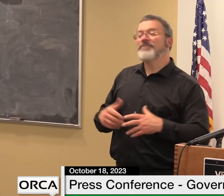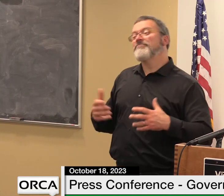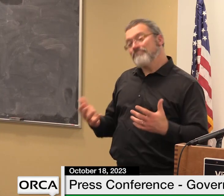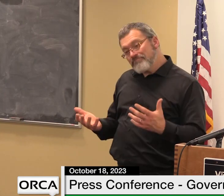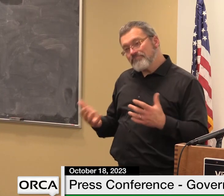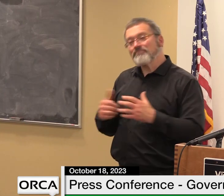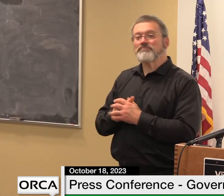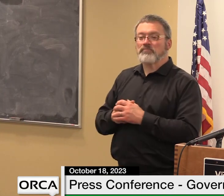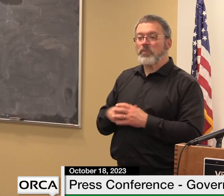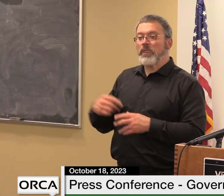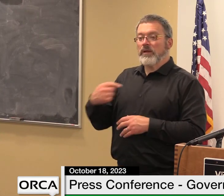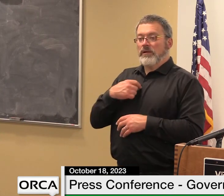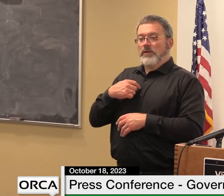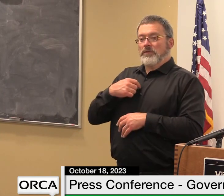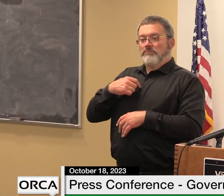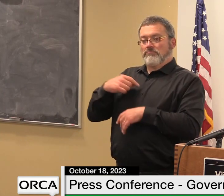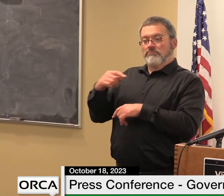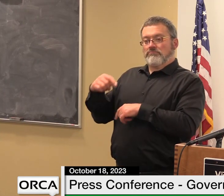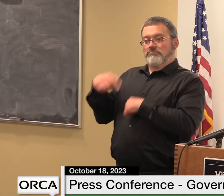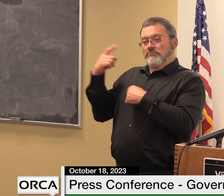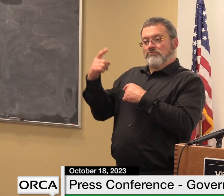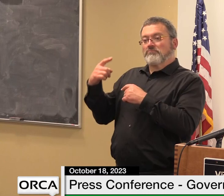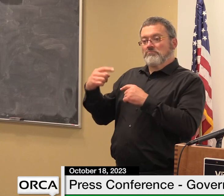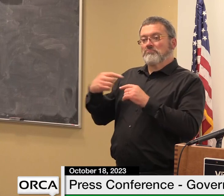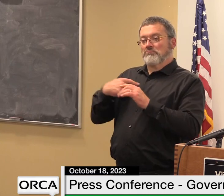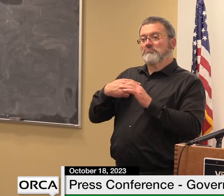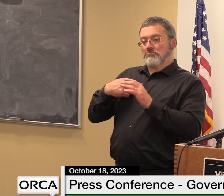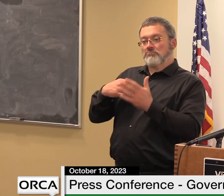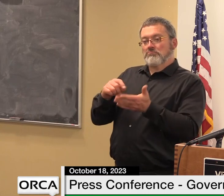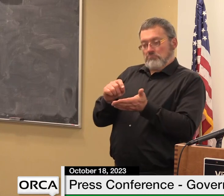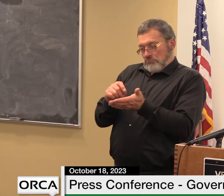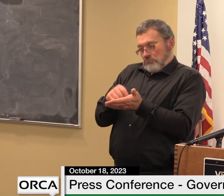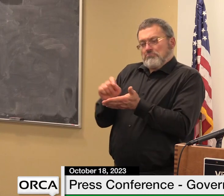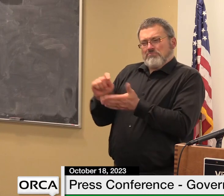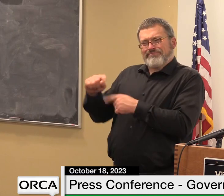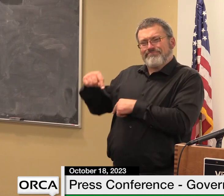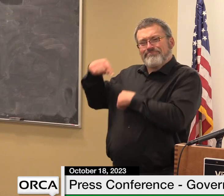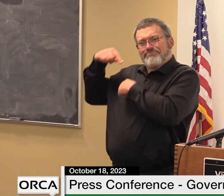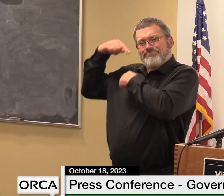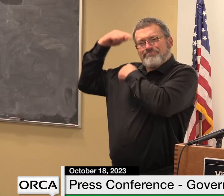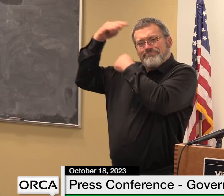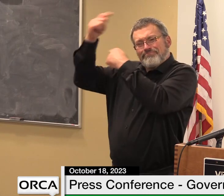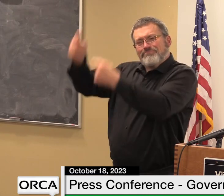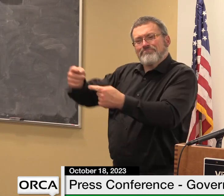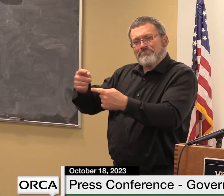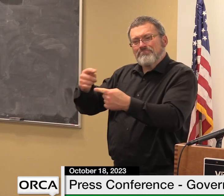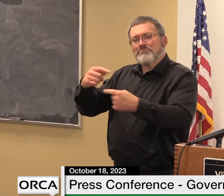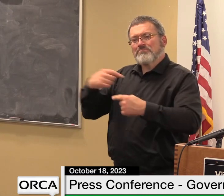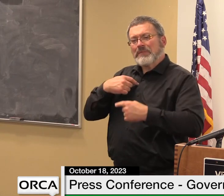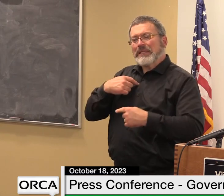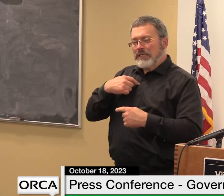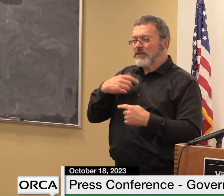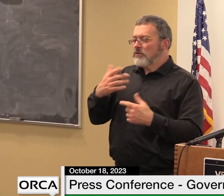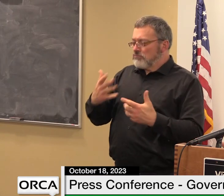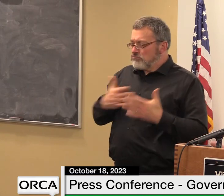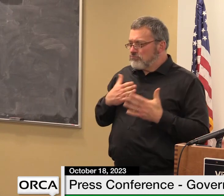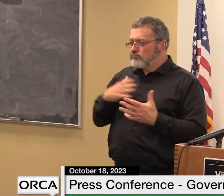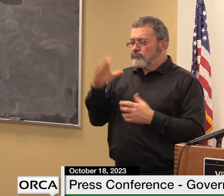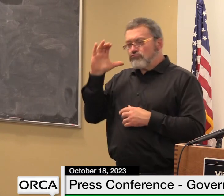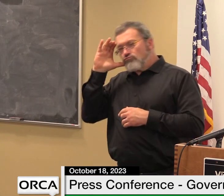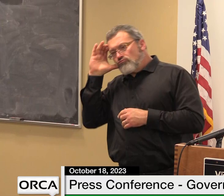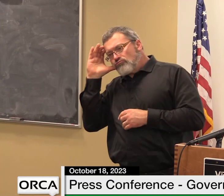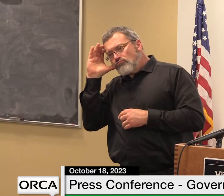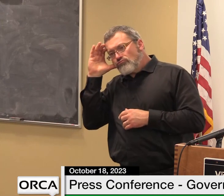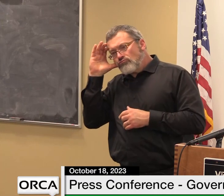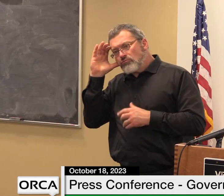made my mark in politics in terms of always being someone who's willing to listen, reach across the aisle. I